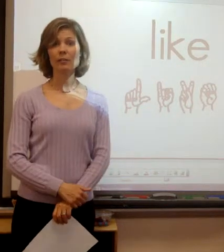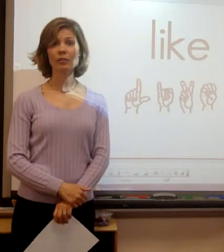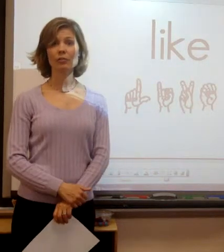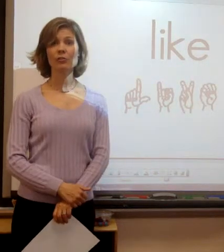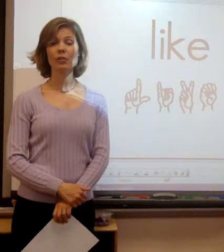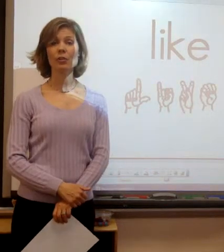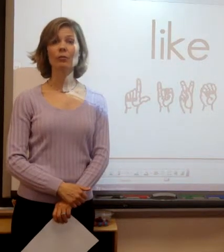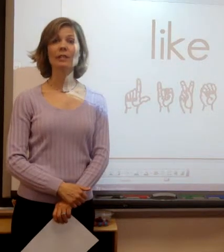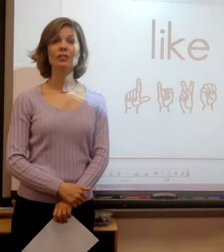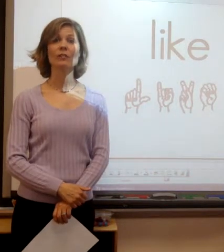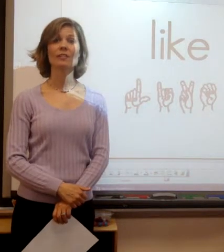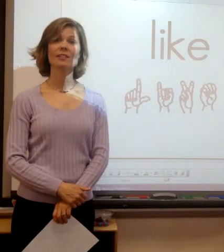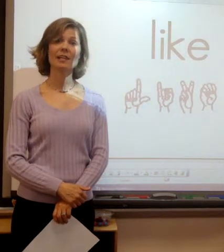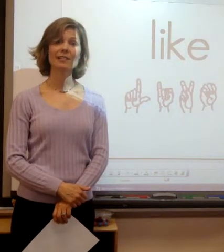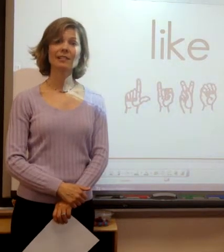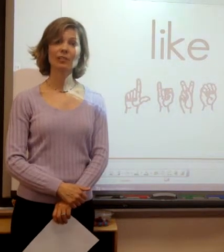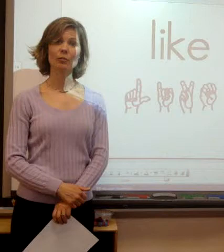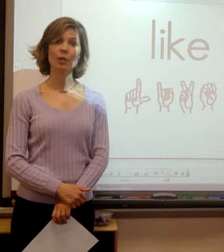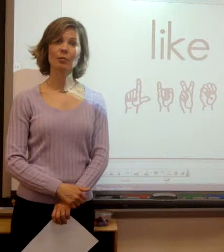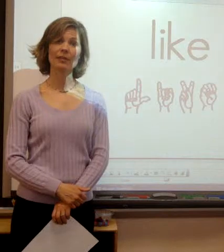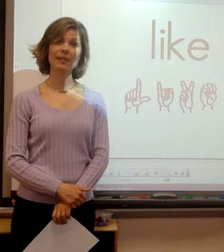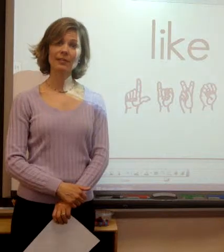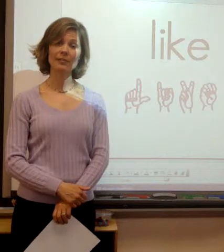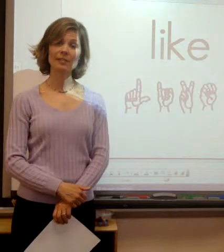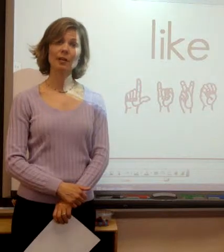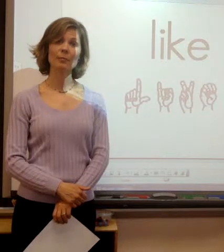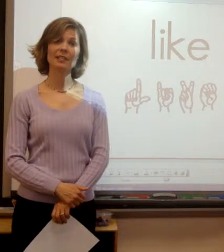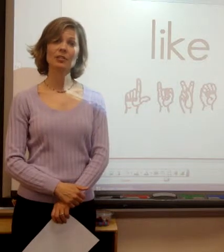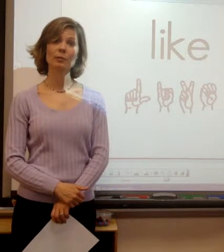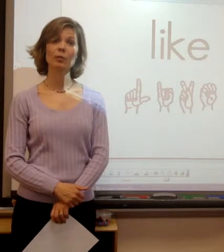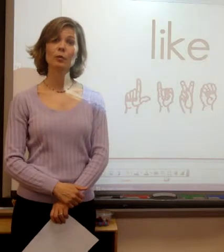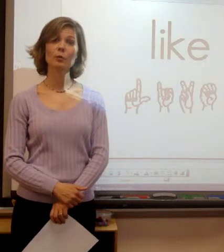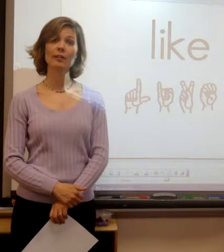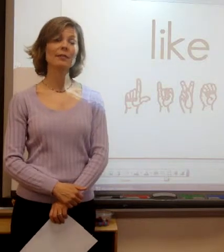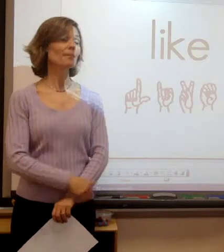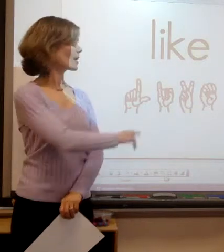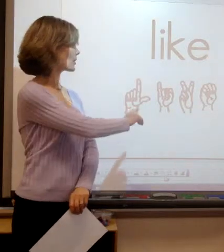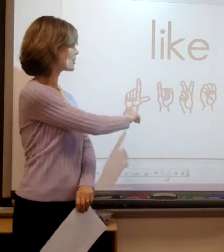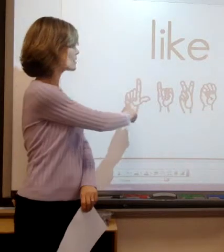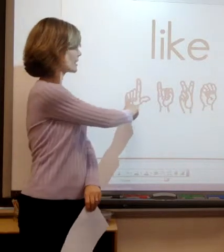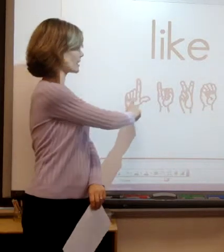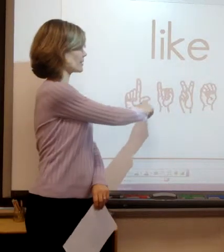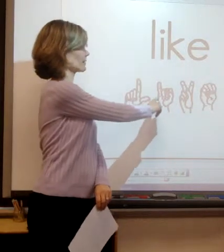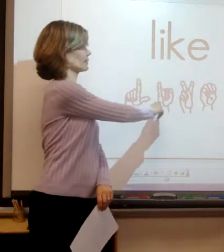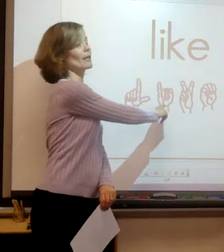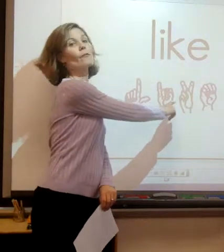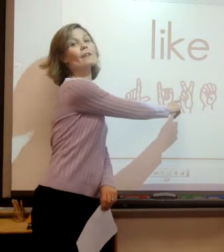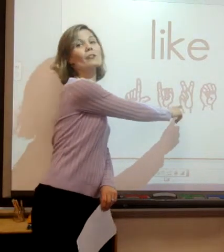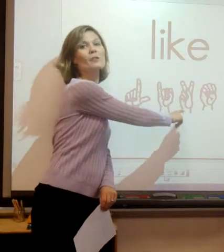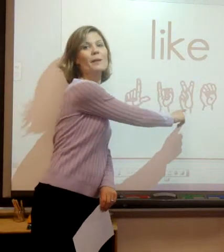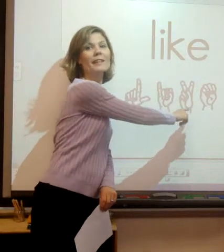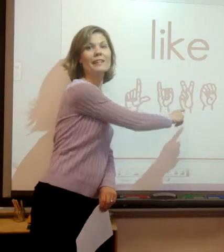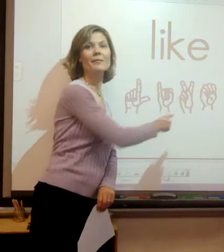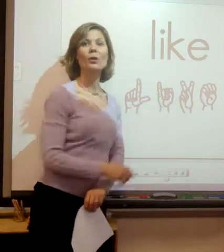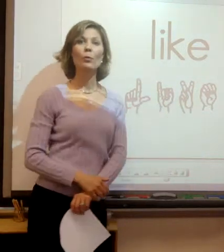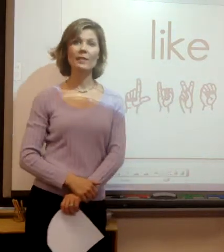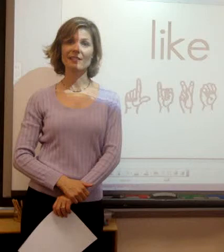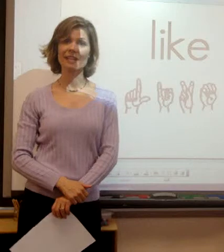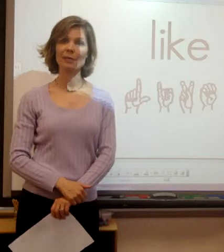the children know each of the signs that go along with the letters, I'll begin to incorporate using finger spelling with the sight